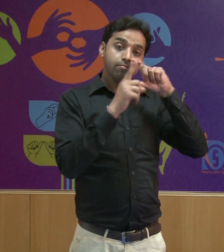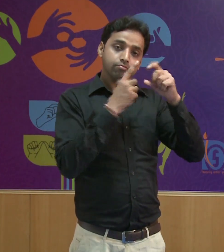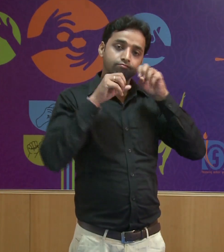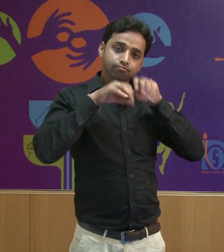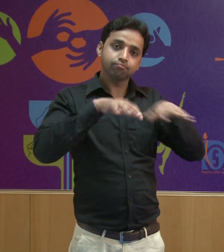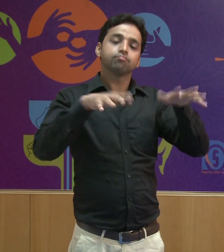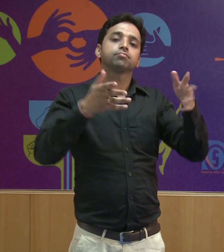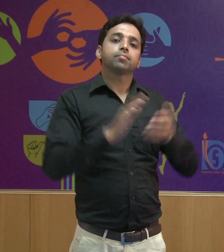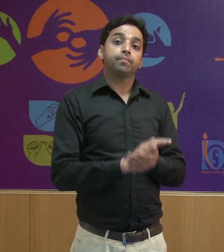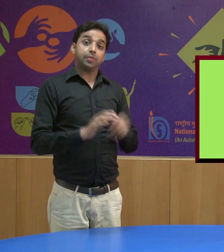China.